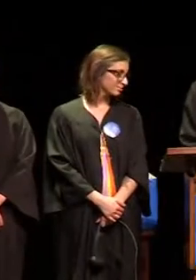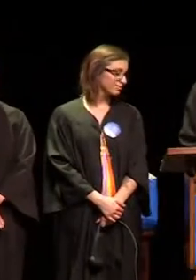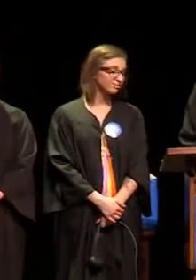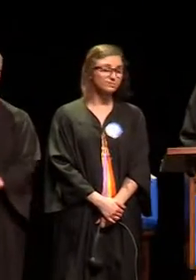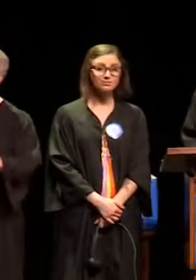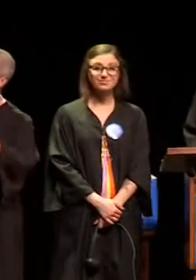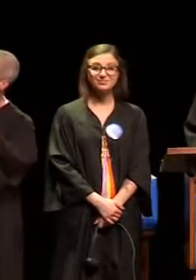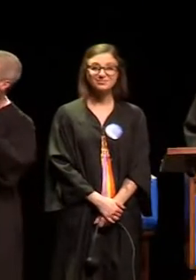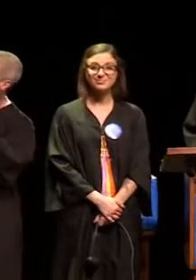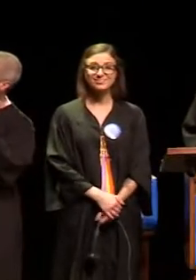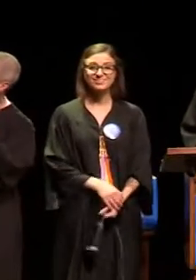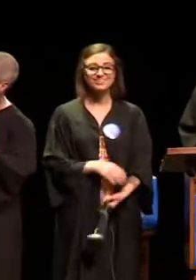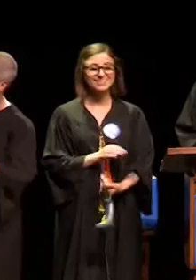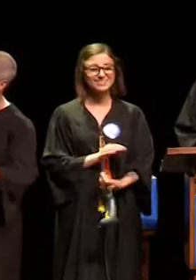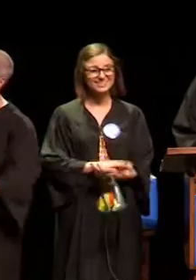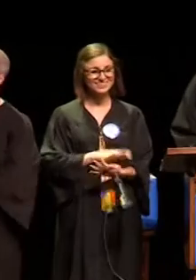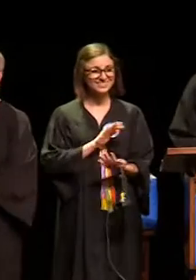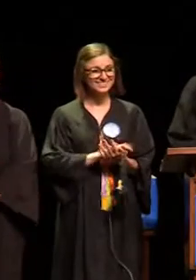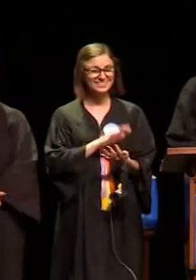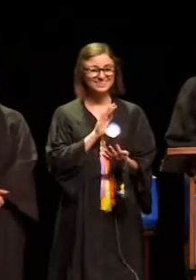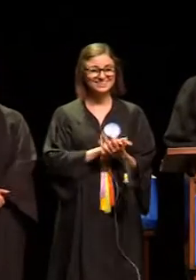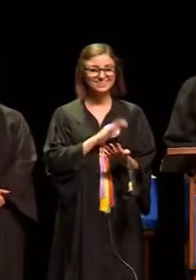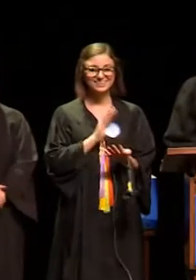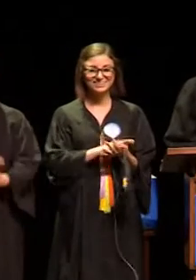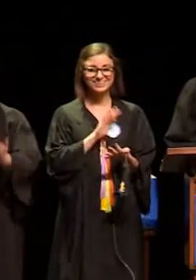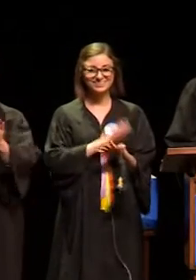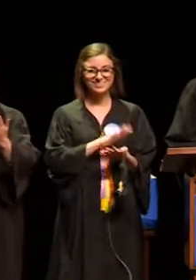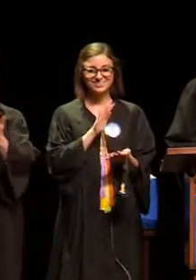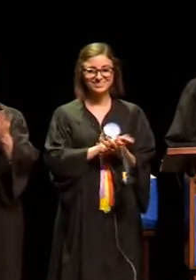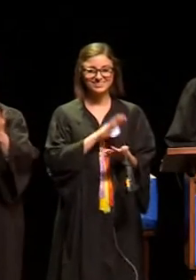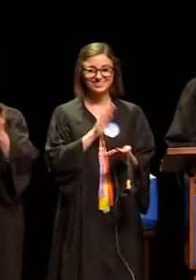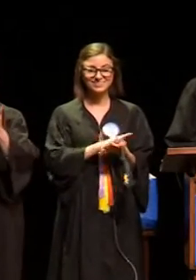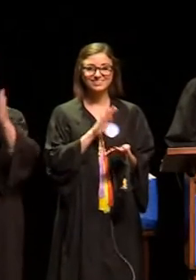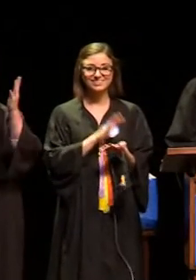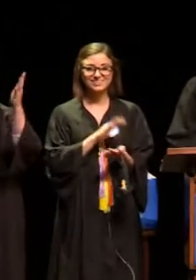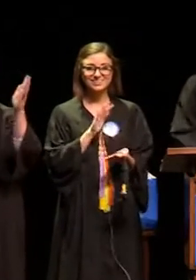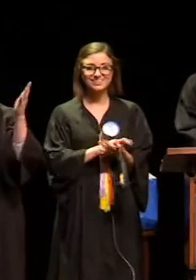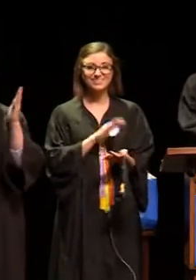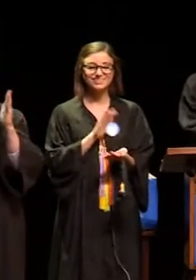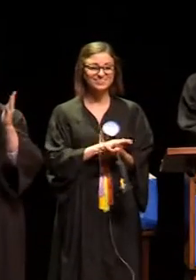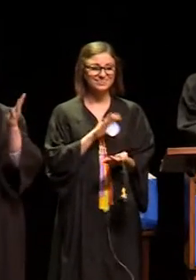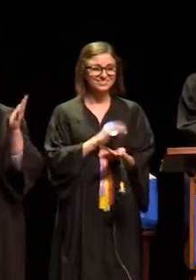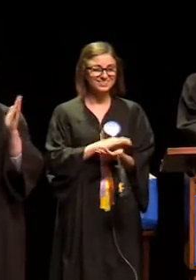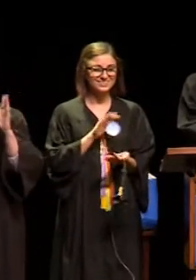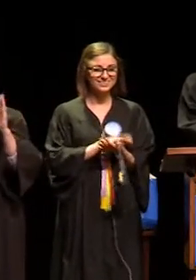Thank you, Madam Chancellor and Madam President.